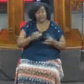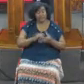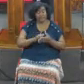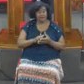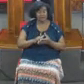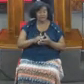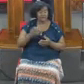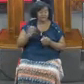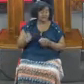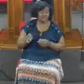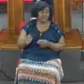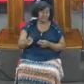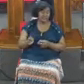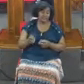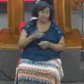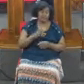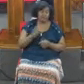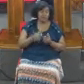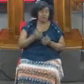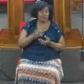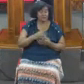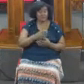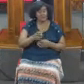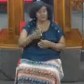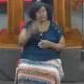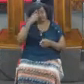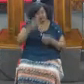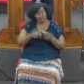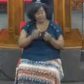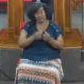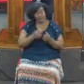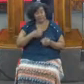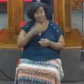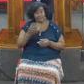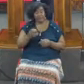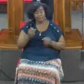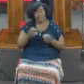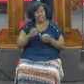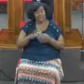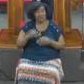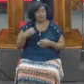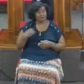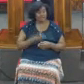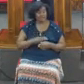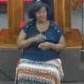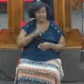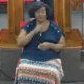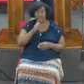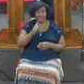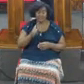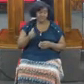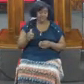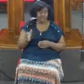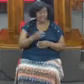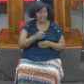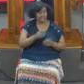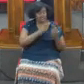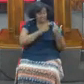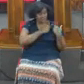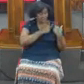an eternity. I think that most of you would agree with me there. Many of us have shrugged our responsibility as